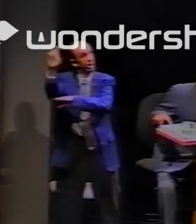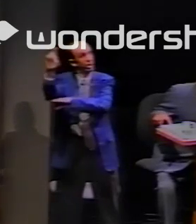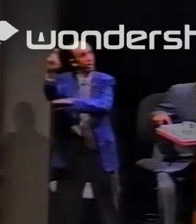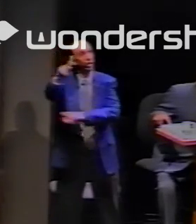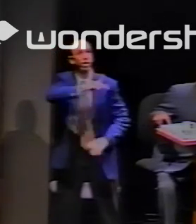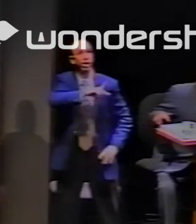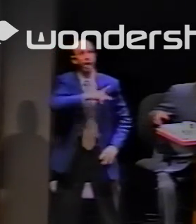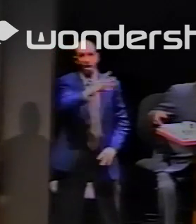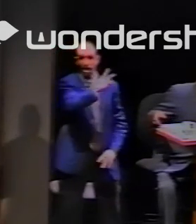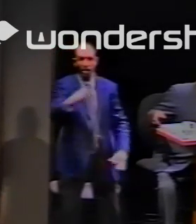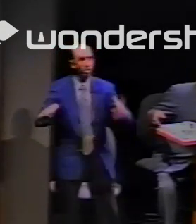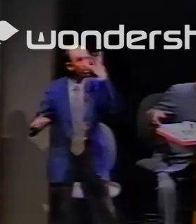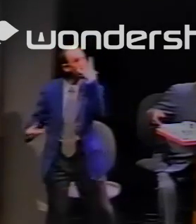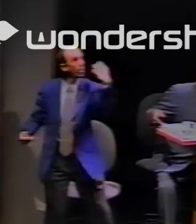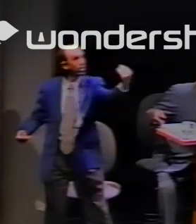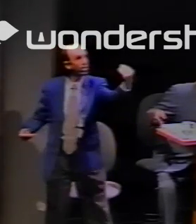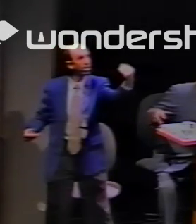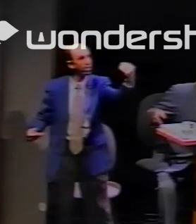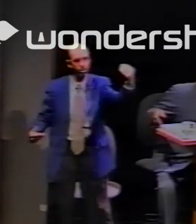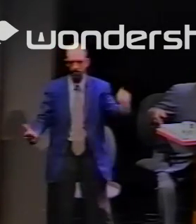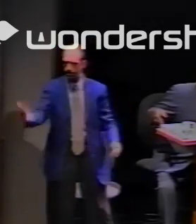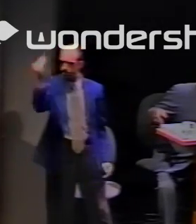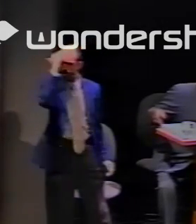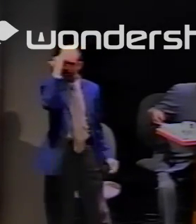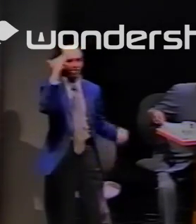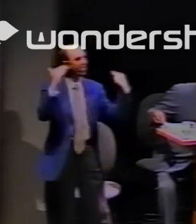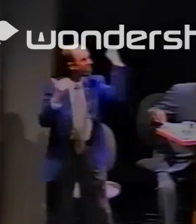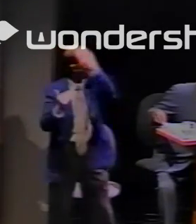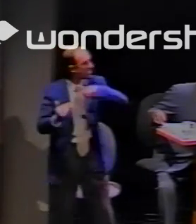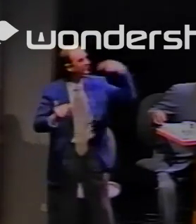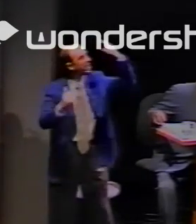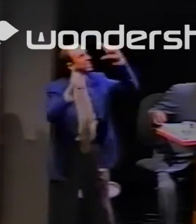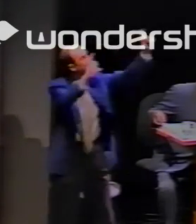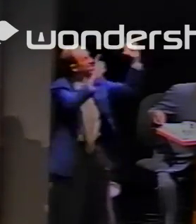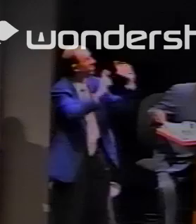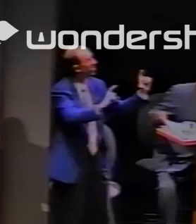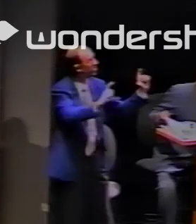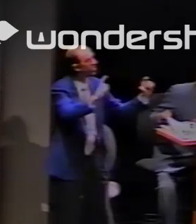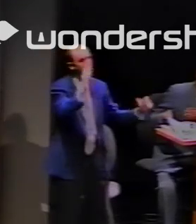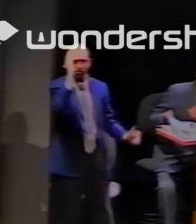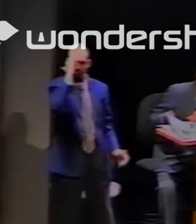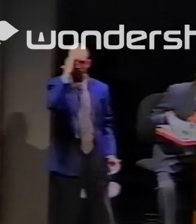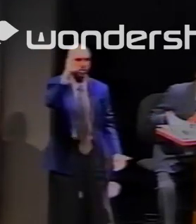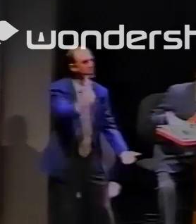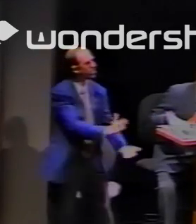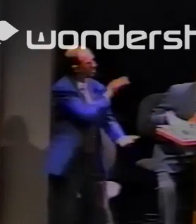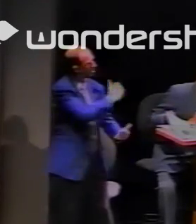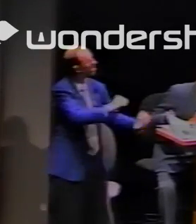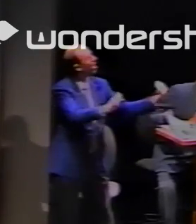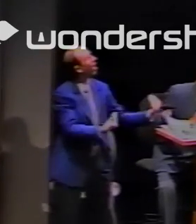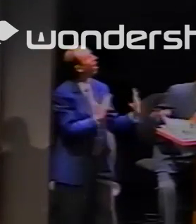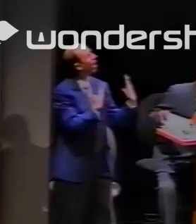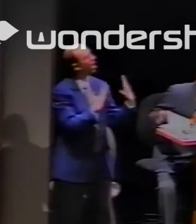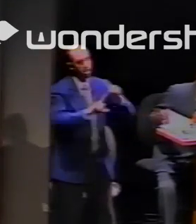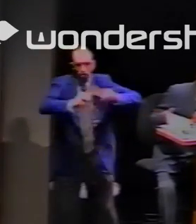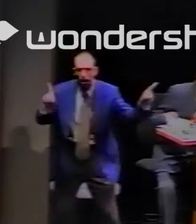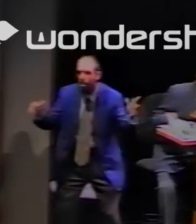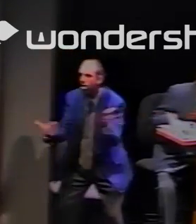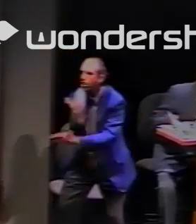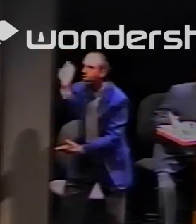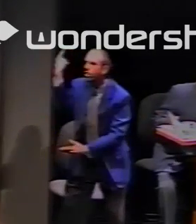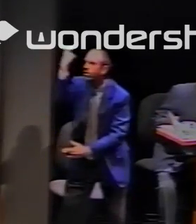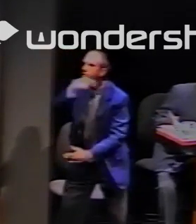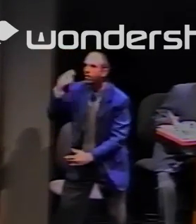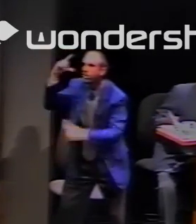and the wolf. There are some familiar faces and some familiar music, but there